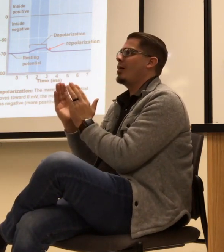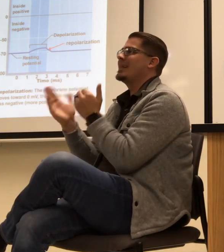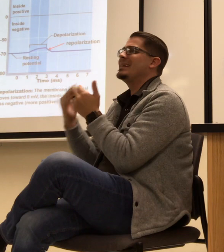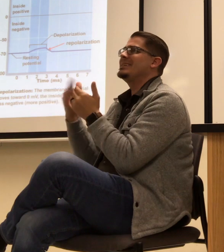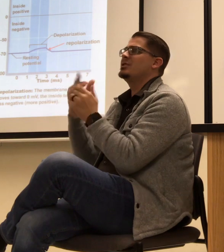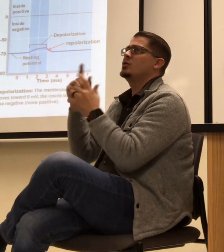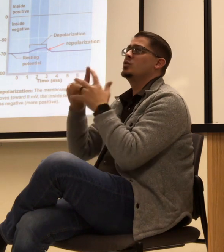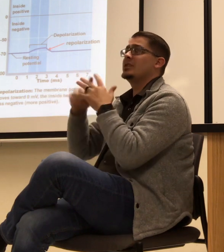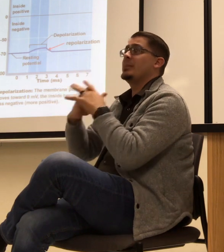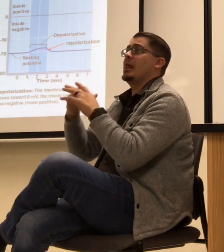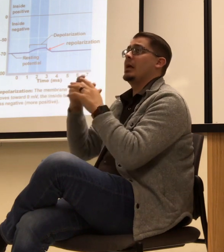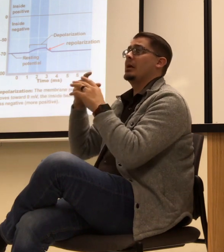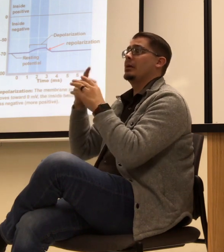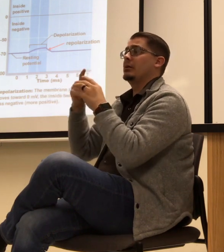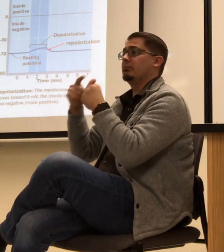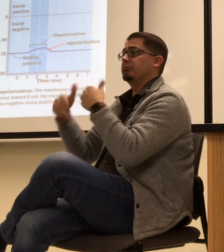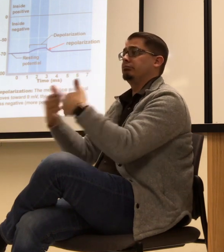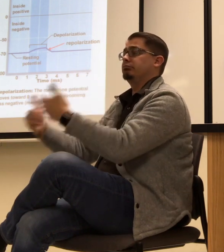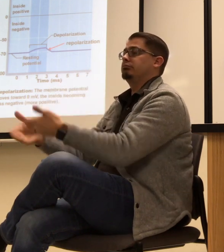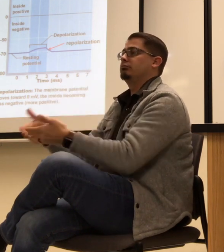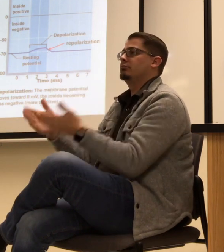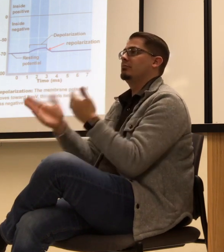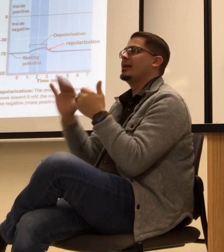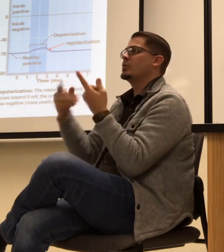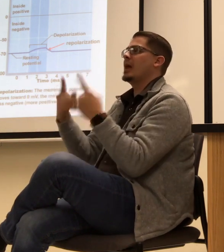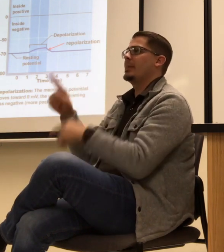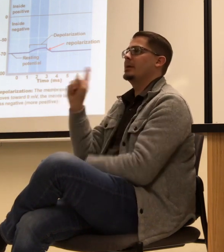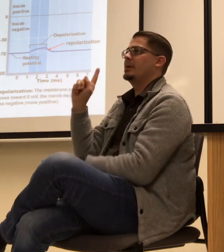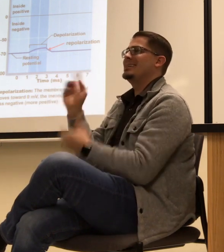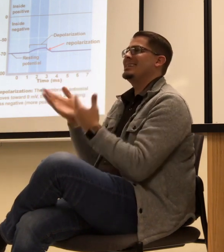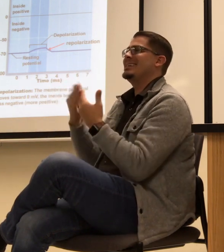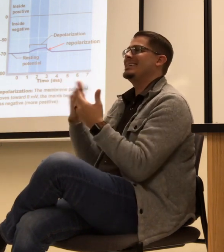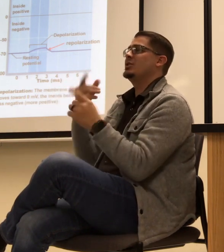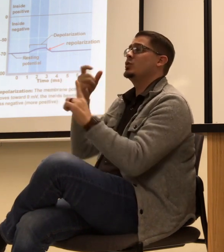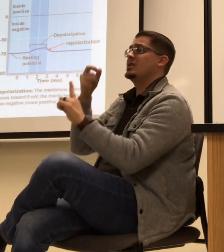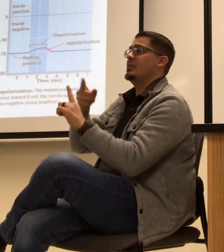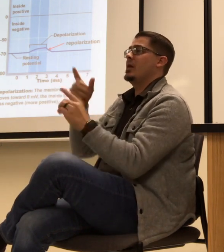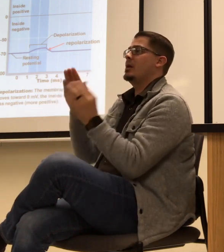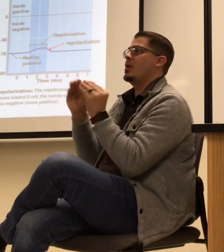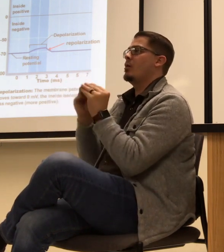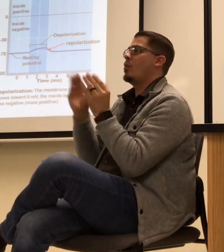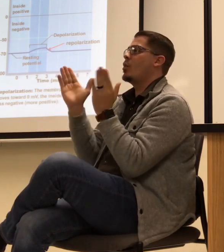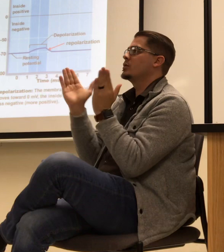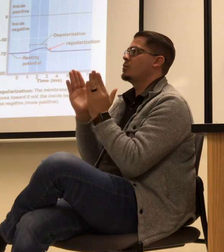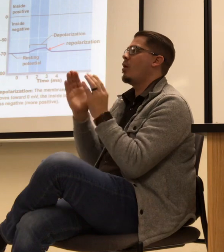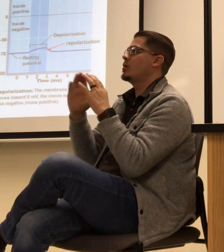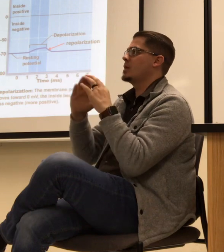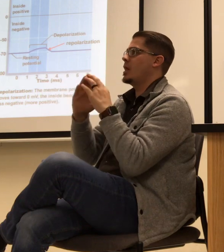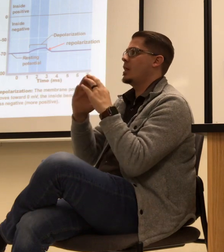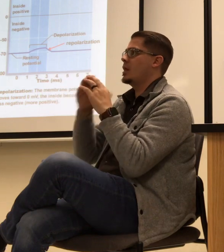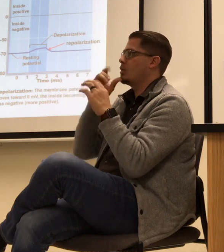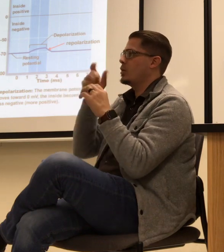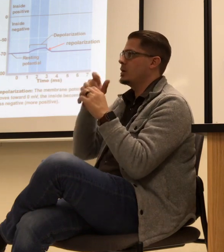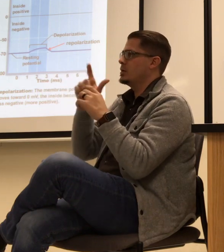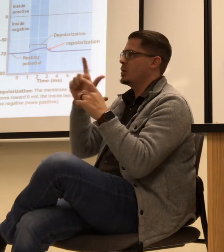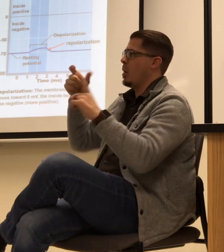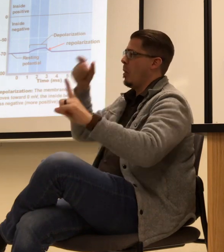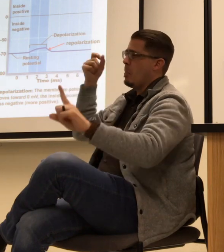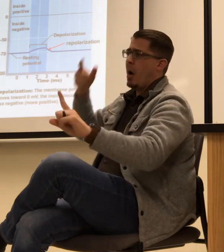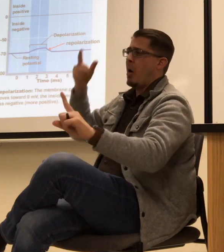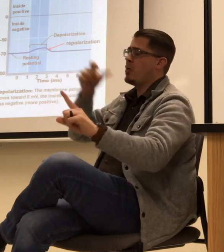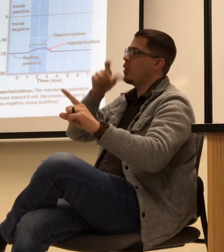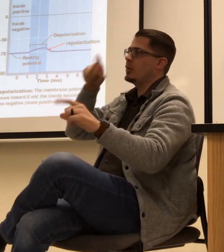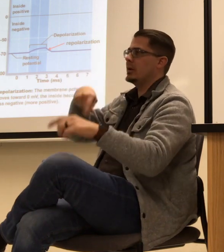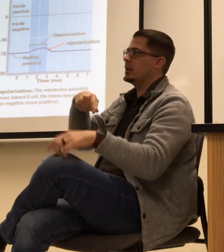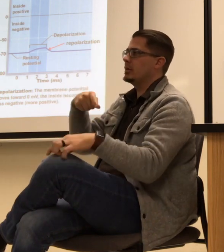easier. That's what's going on here. It's easier to stimulate a smaller cell. So you don't have to give it as big of a jolt to get it to